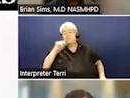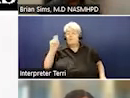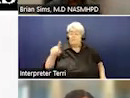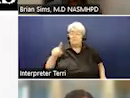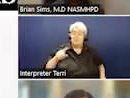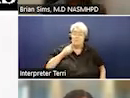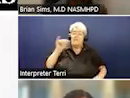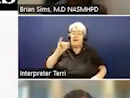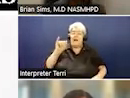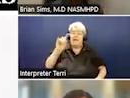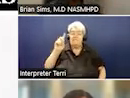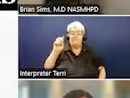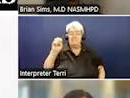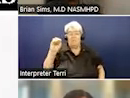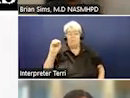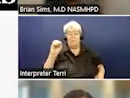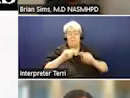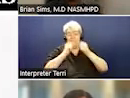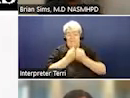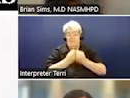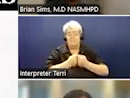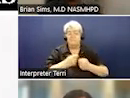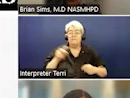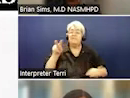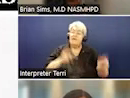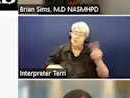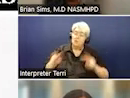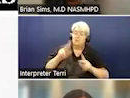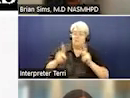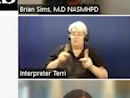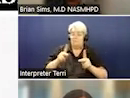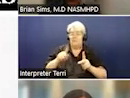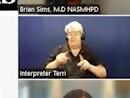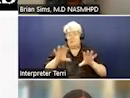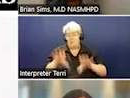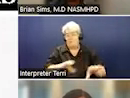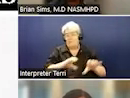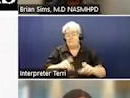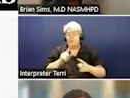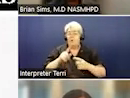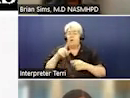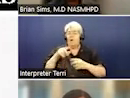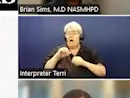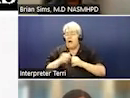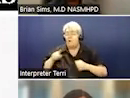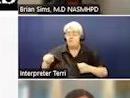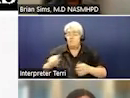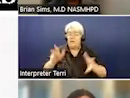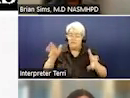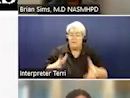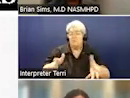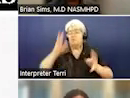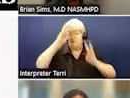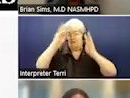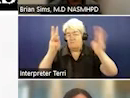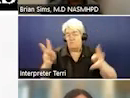IDEO team observed the roles that people play in an organization to foster innovation and new ideas and shared strategies